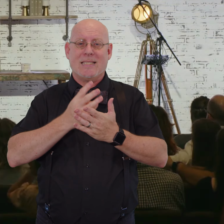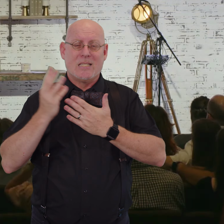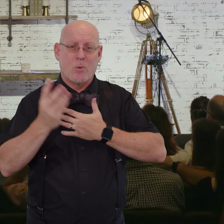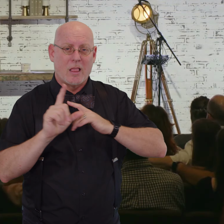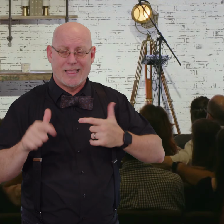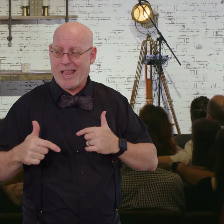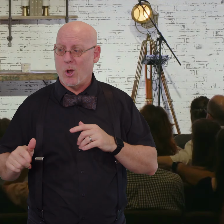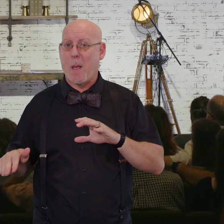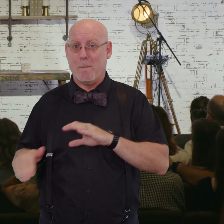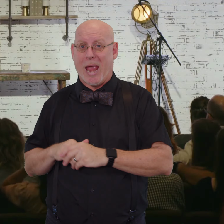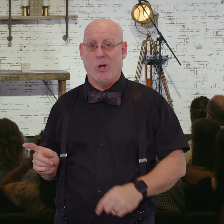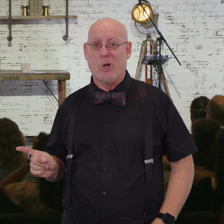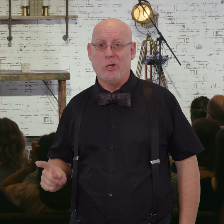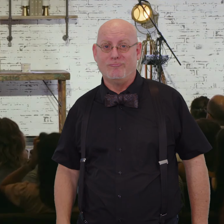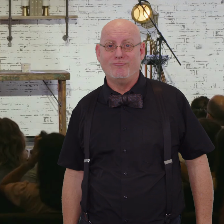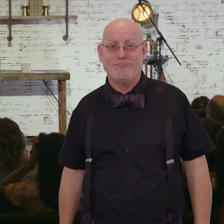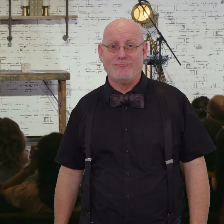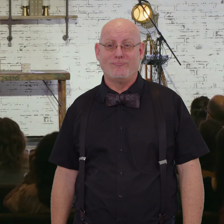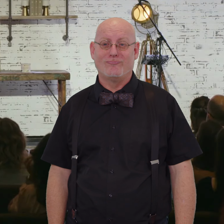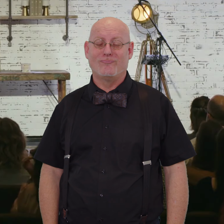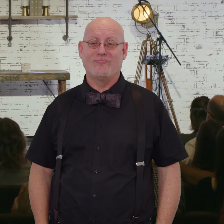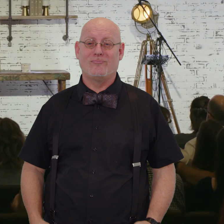and six weeks later I married her